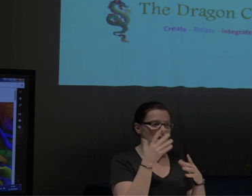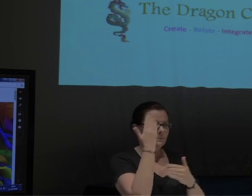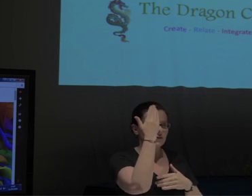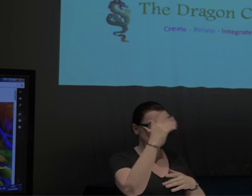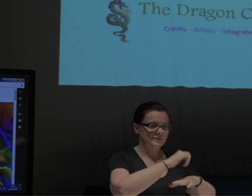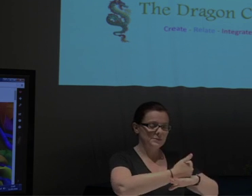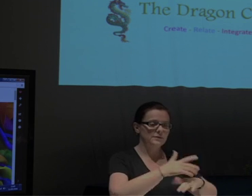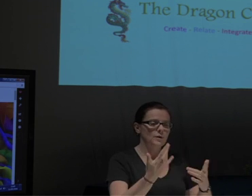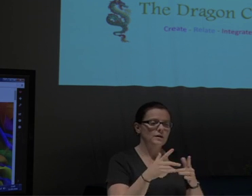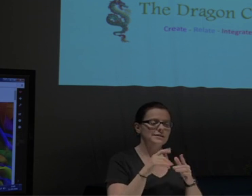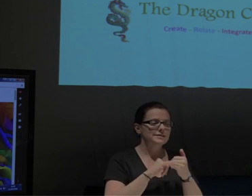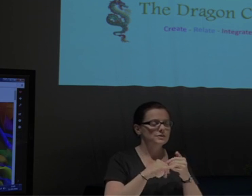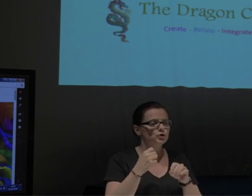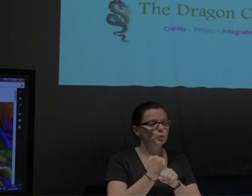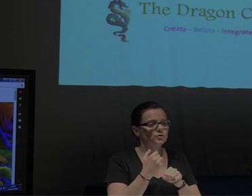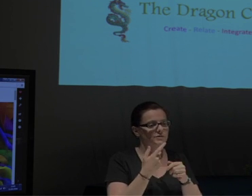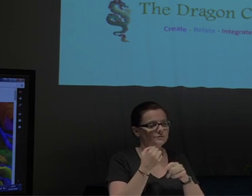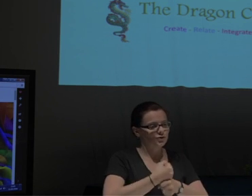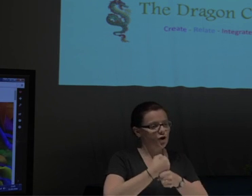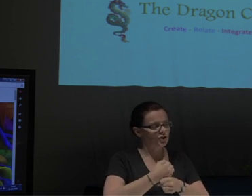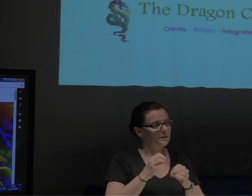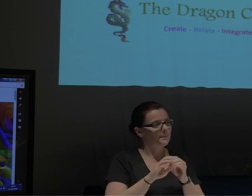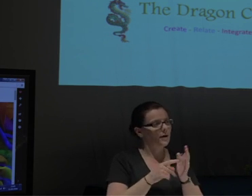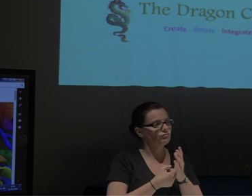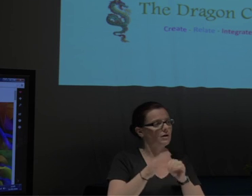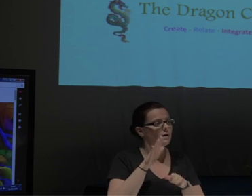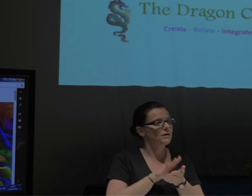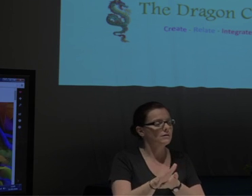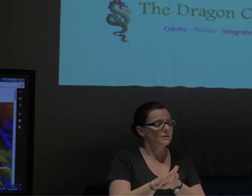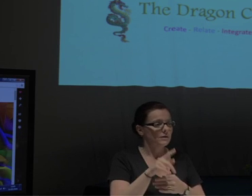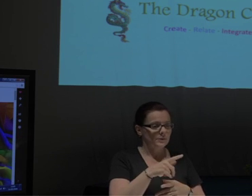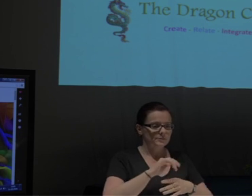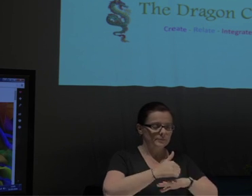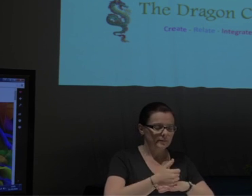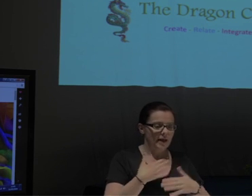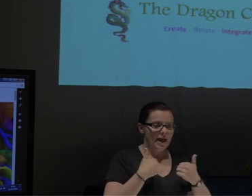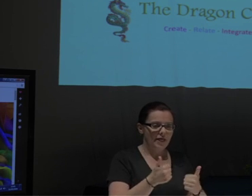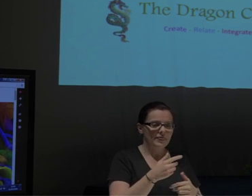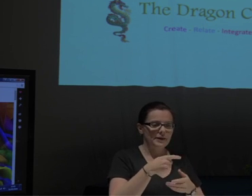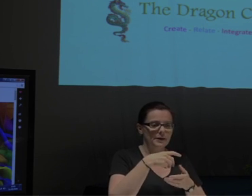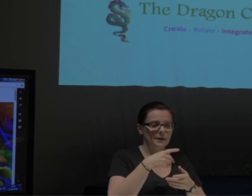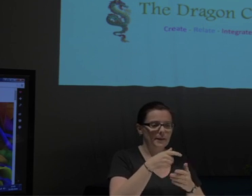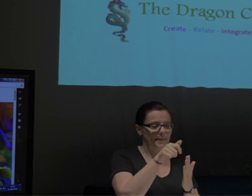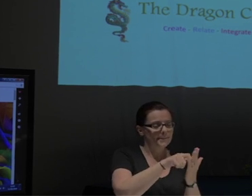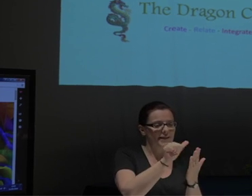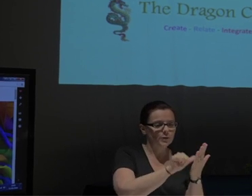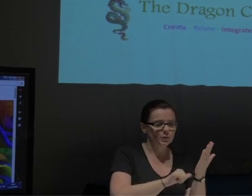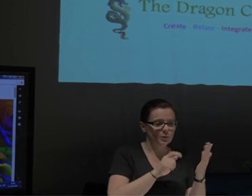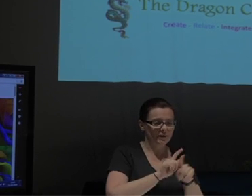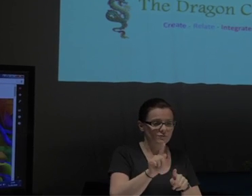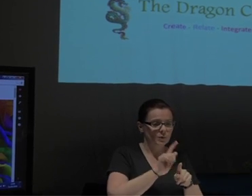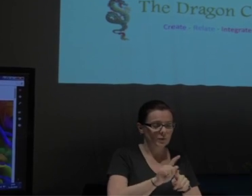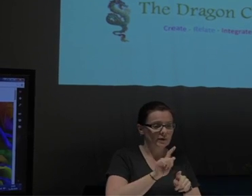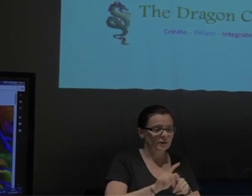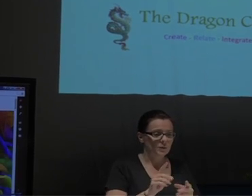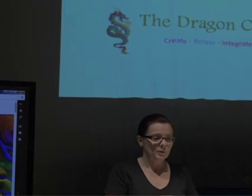crypt of St George's Church in Borough. We provide a simple, affordable, healthy menu each week and a wide range of creative